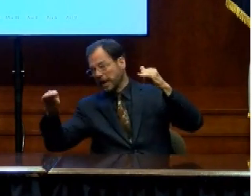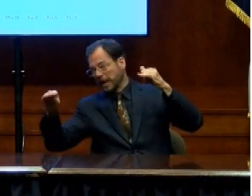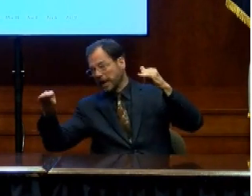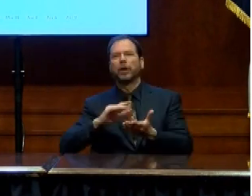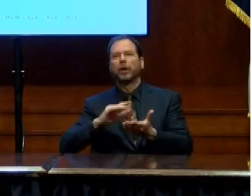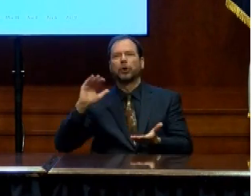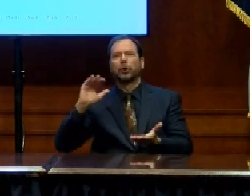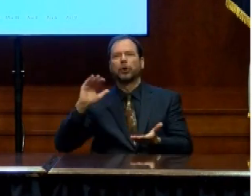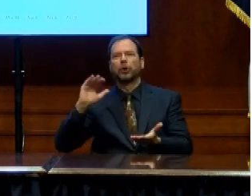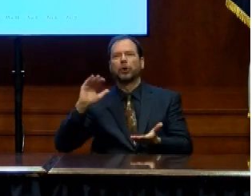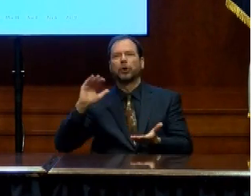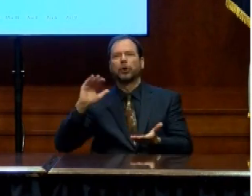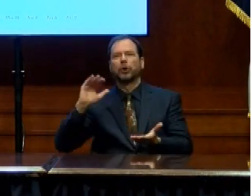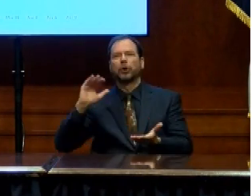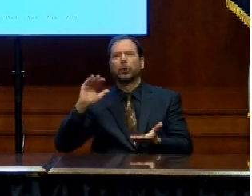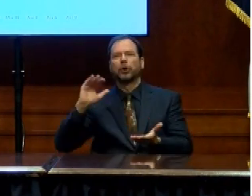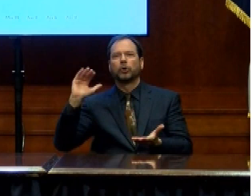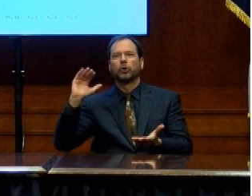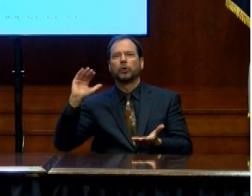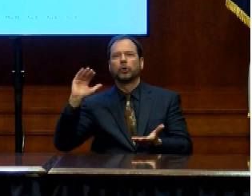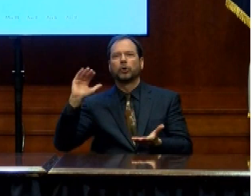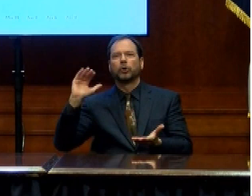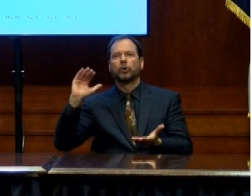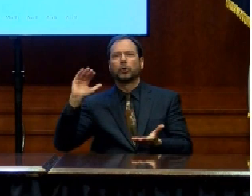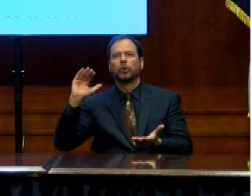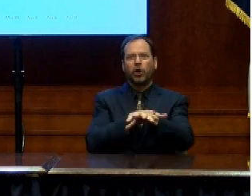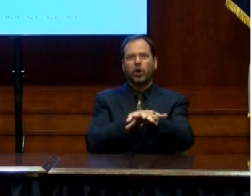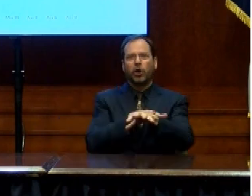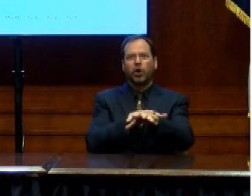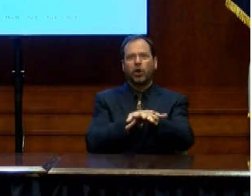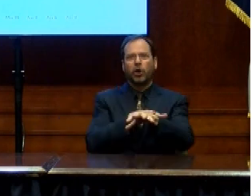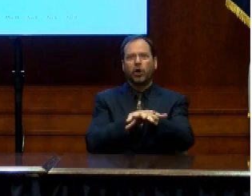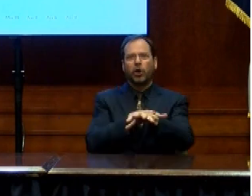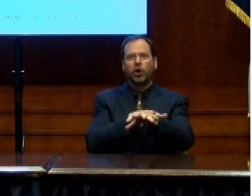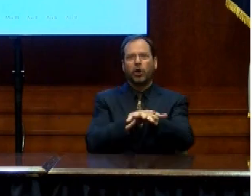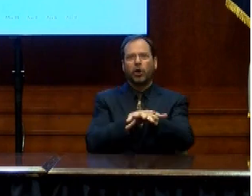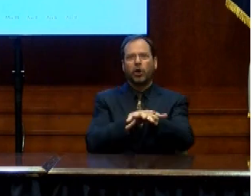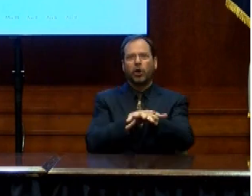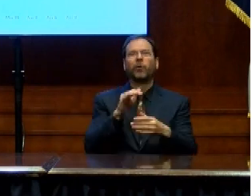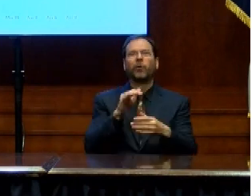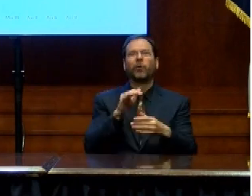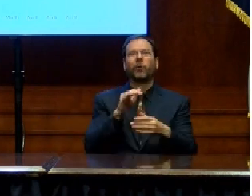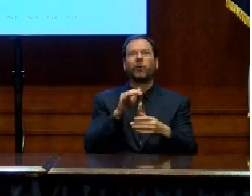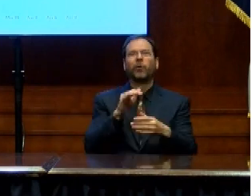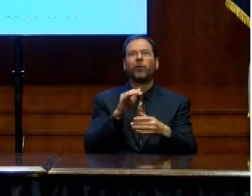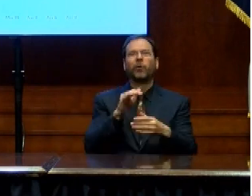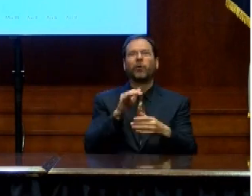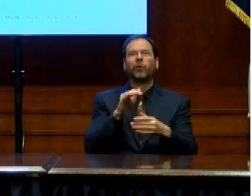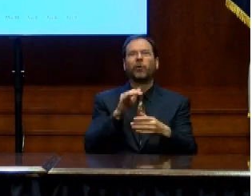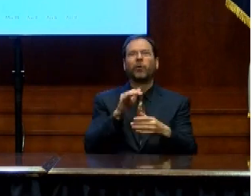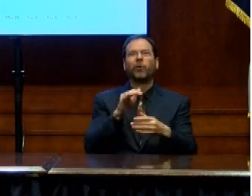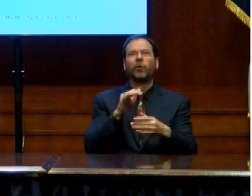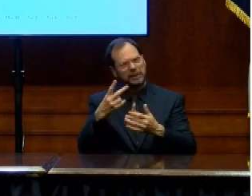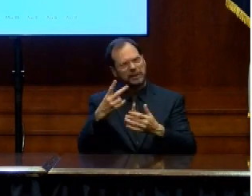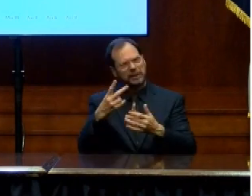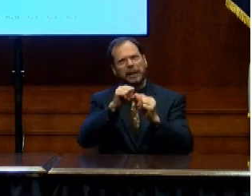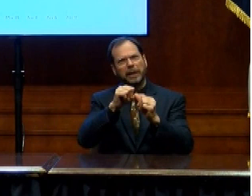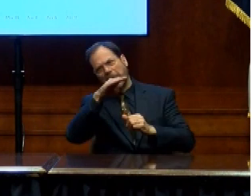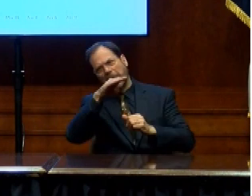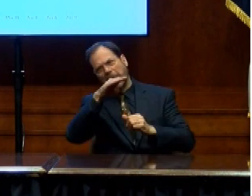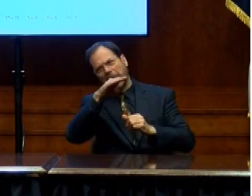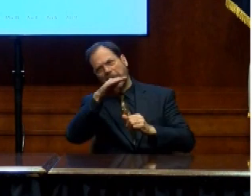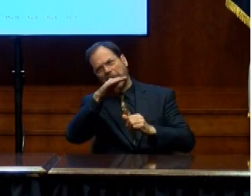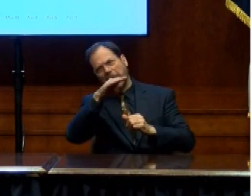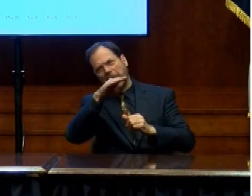we're slowing the pace at which COVID-19 is growing in the state of Texas. We want to see that line continue to go